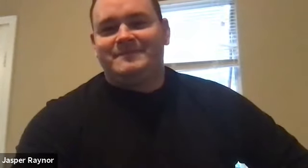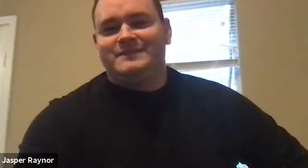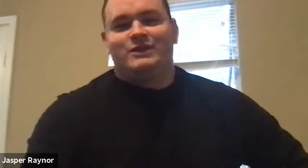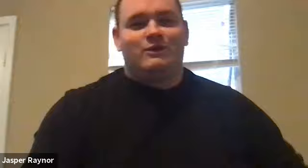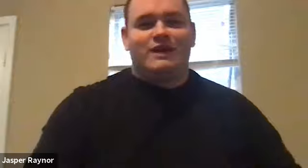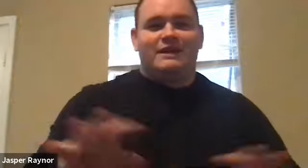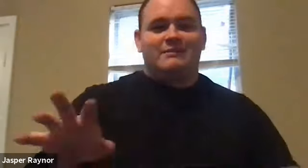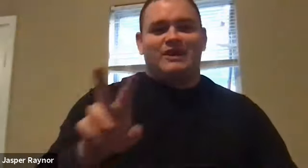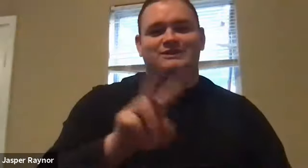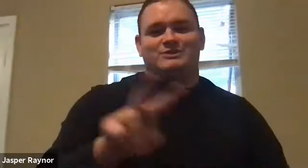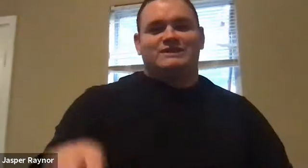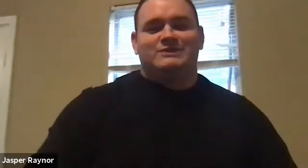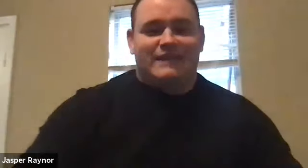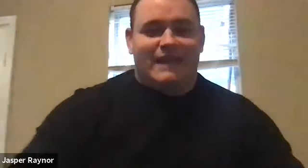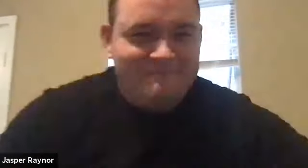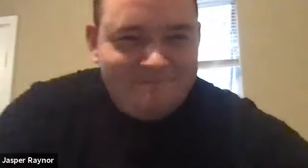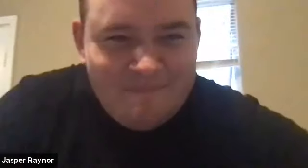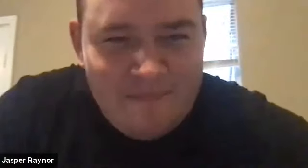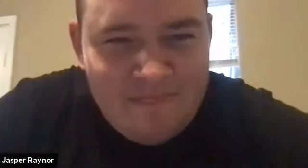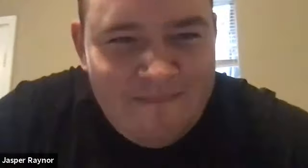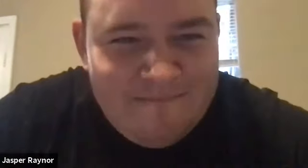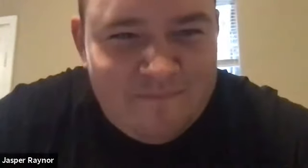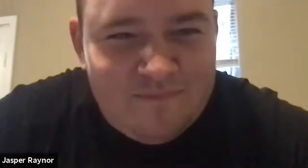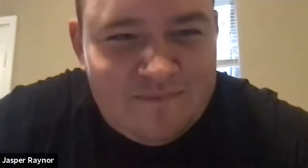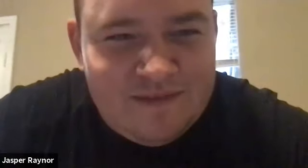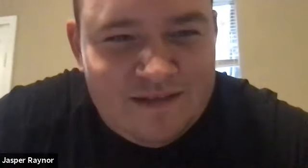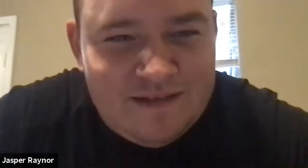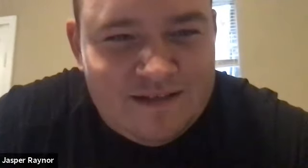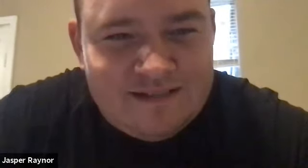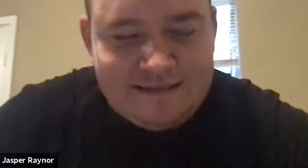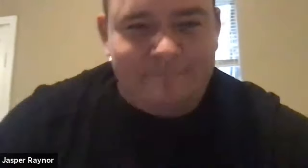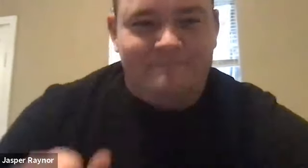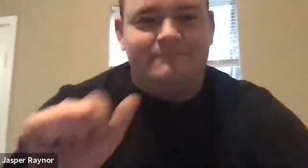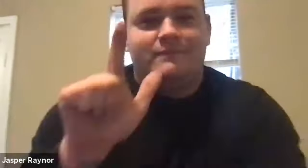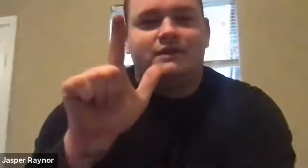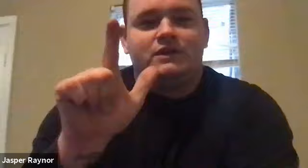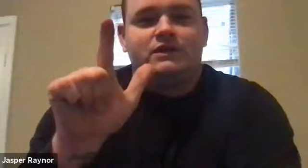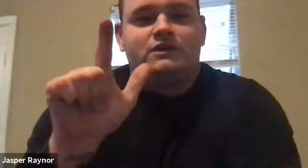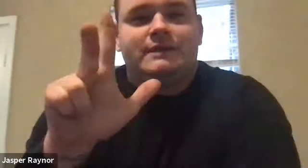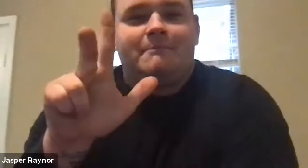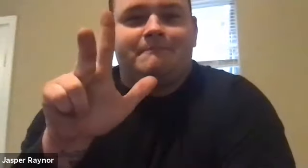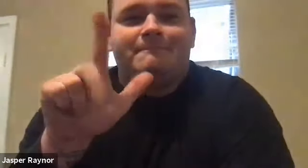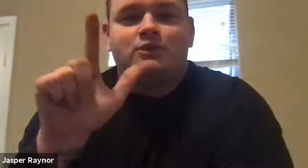So your Hang only odd number out is 22. Yeah. 23, you just stick Yep. that finger up. 23.